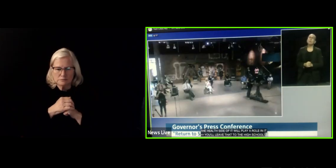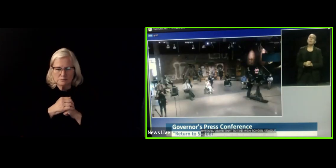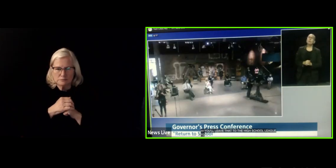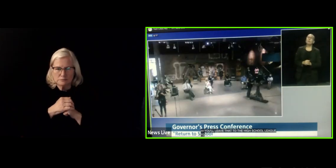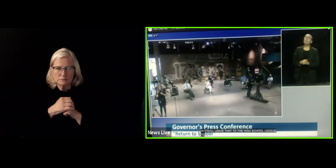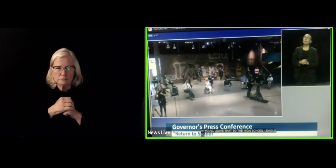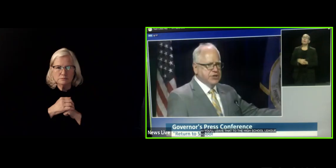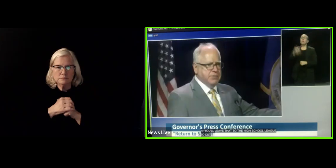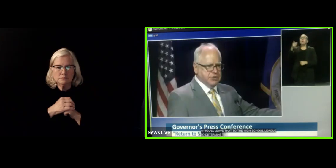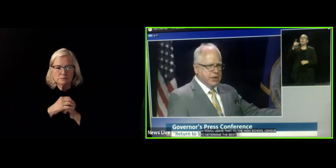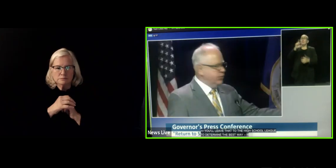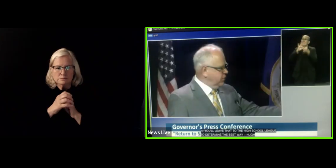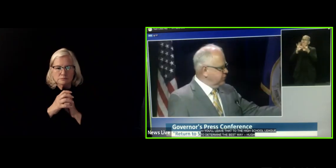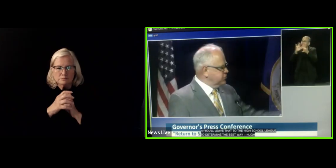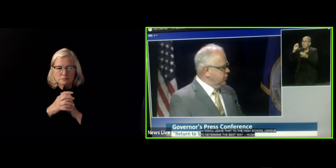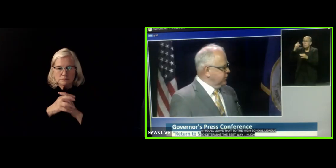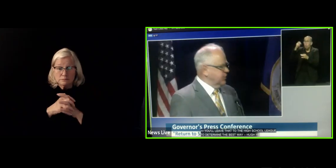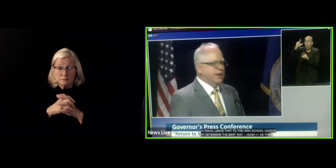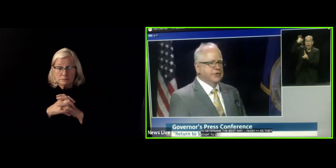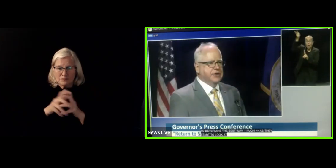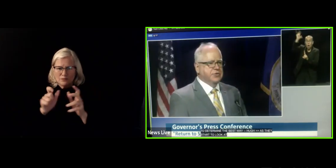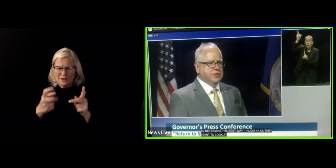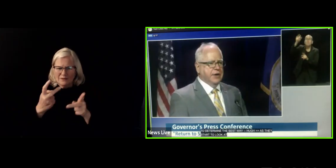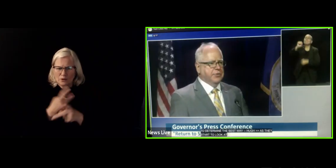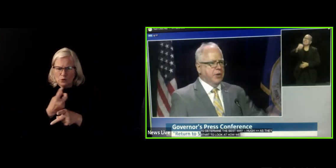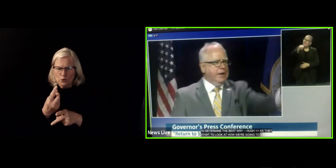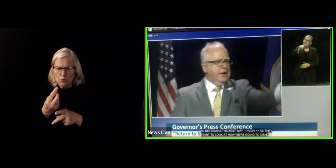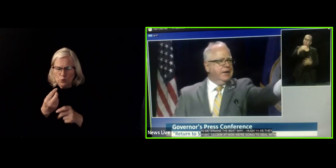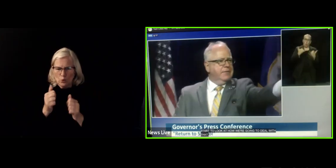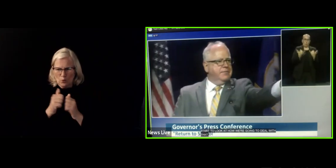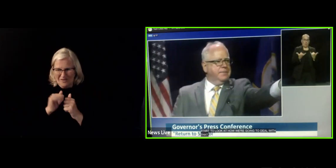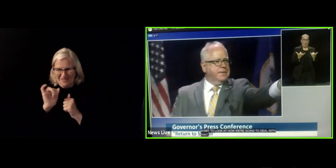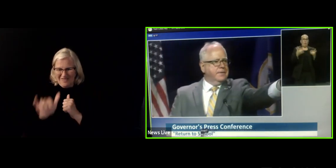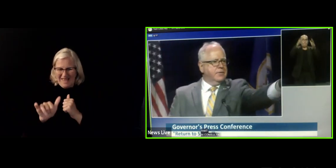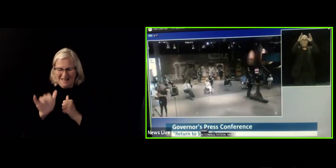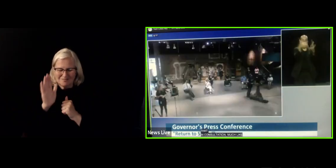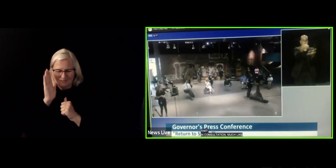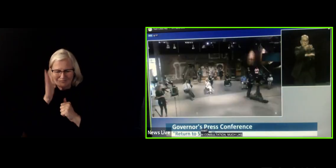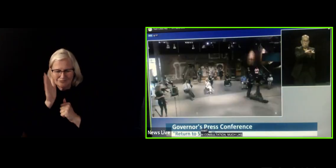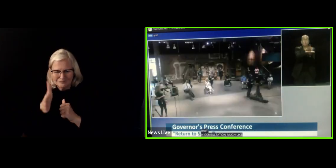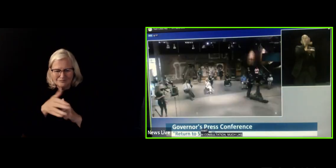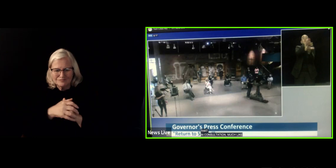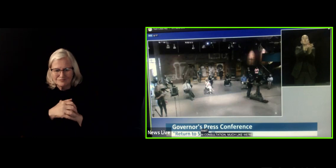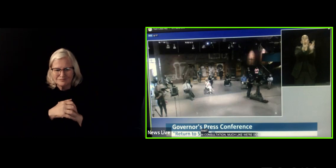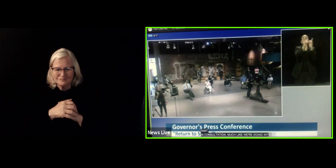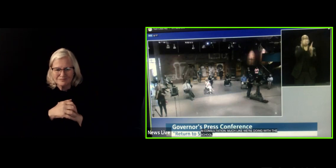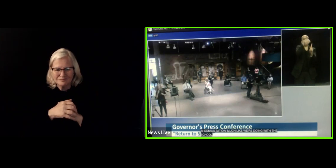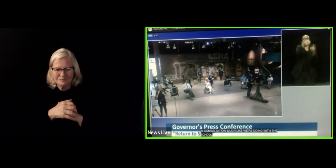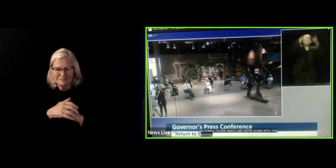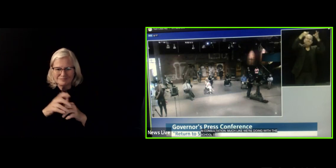that in consultation, much like we're doing with the school district, in consultation with the health department. I'll go Theo and then back